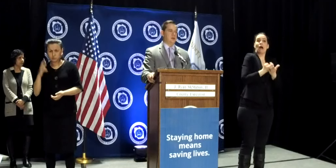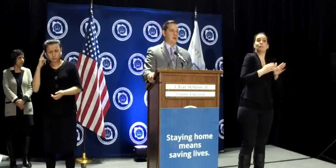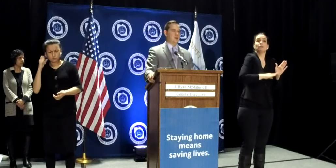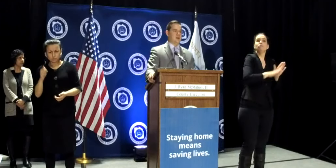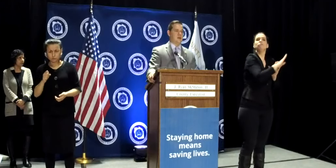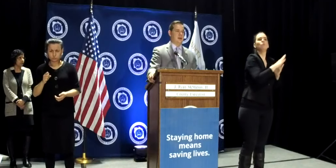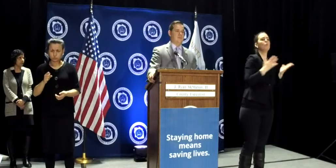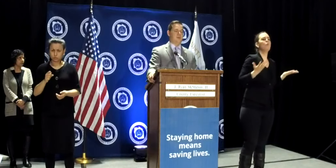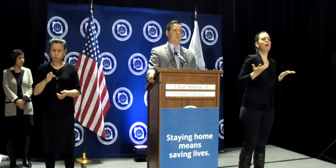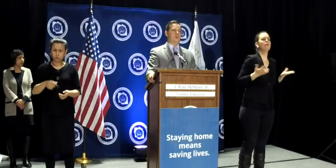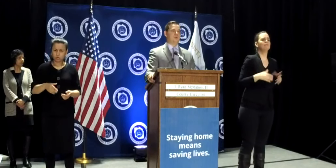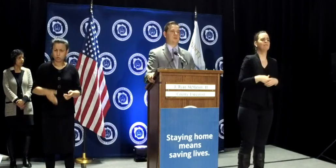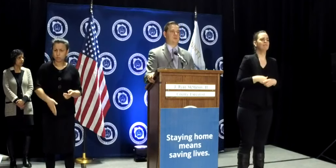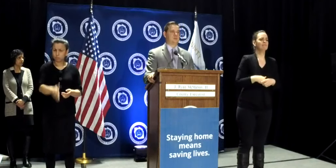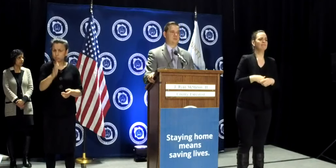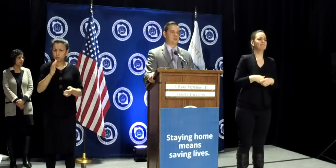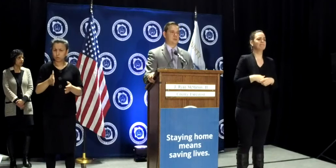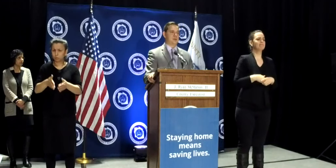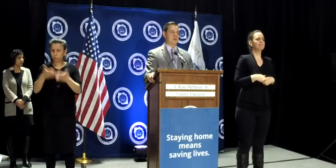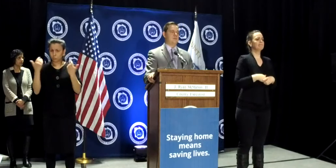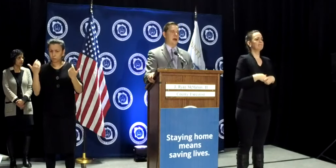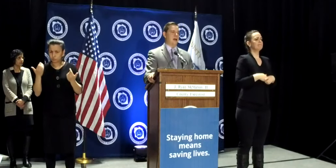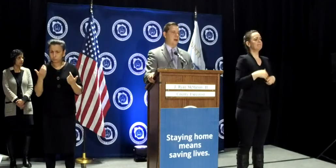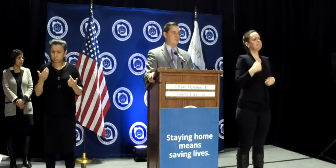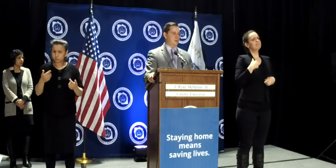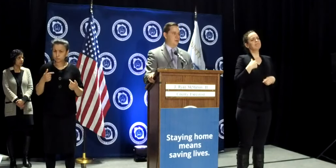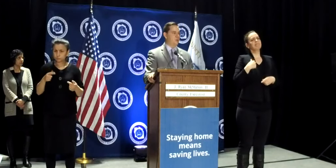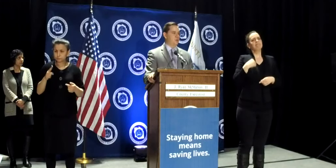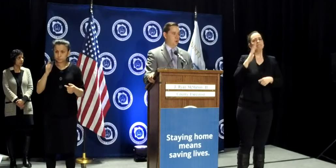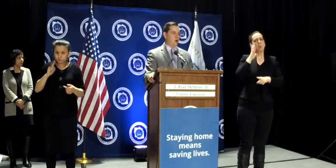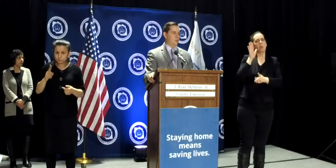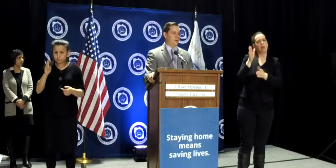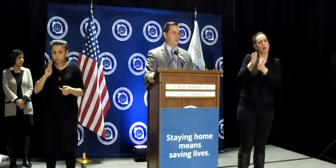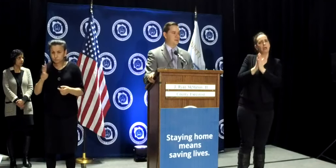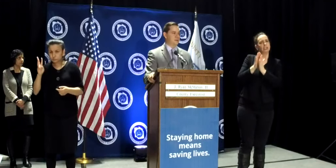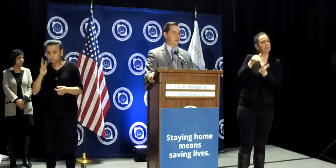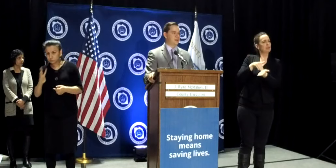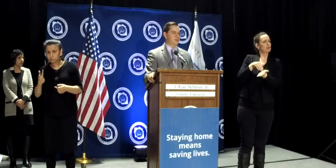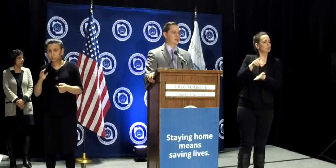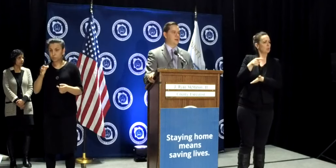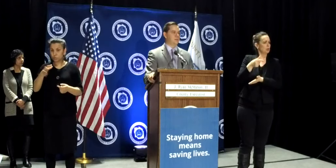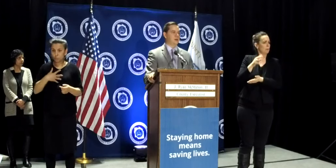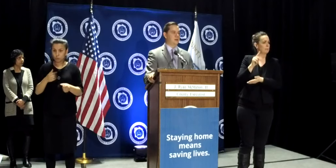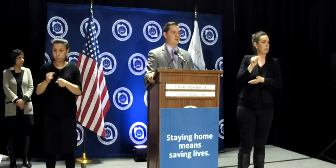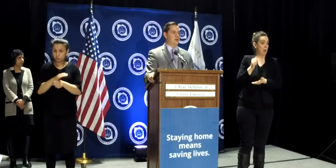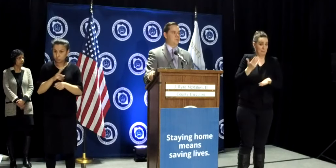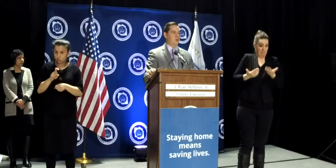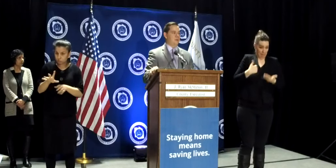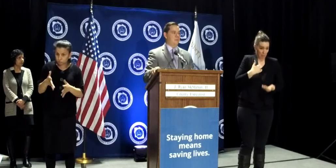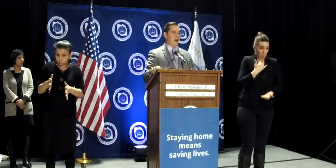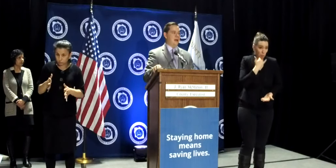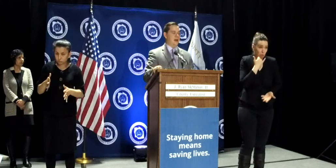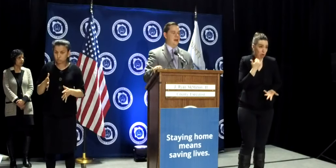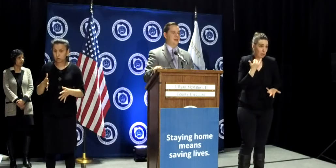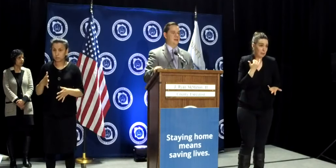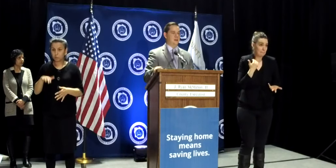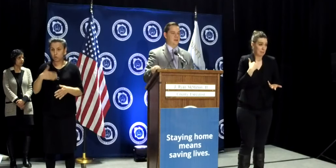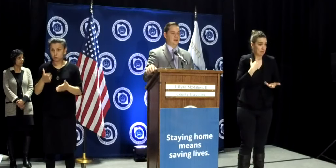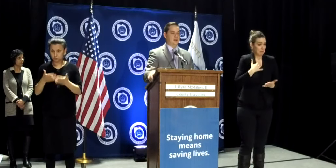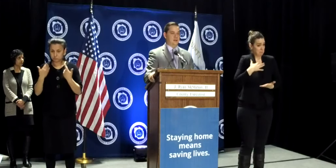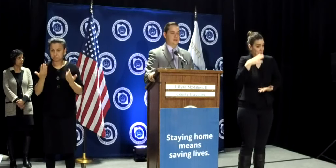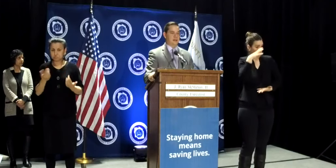that, again, people, in my head, and maybe I'll be wrong about this at the end of this and I'll admit it, but in my